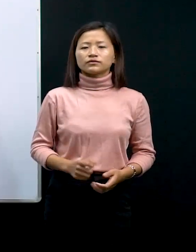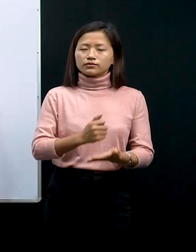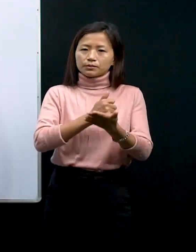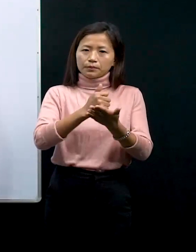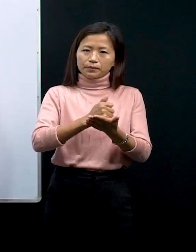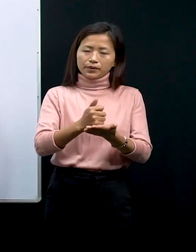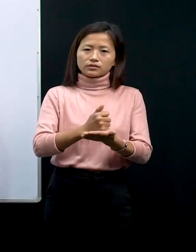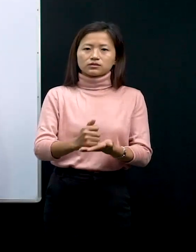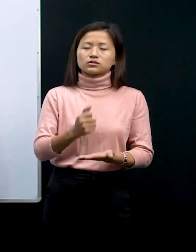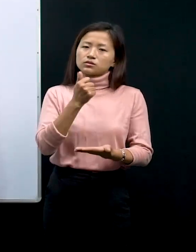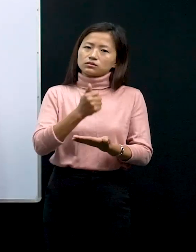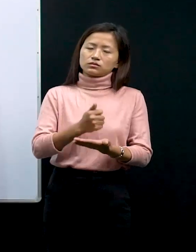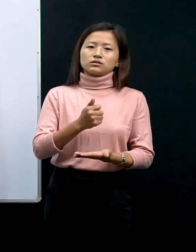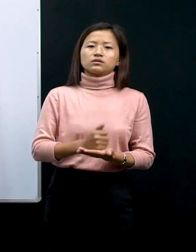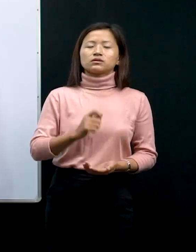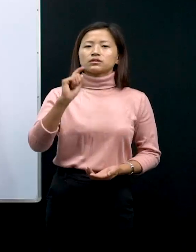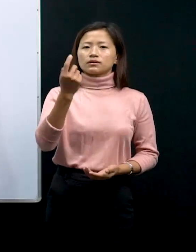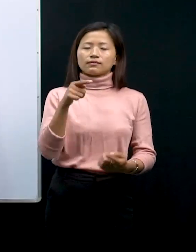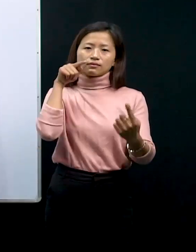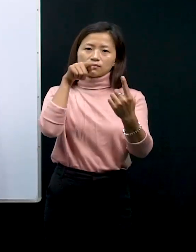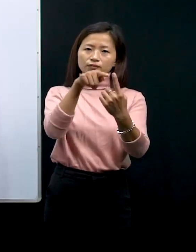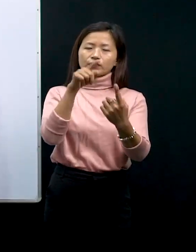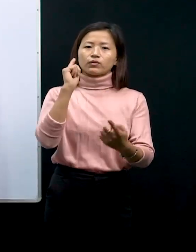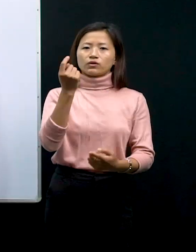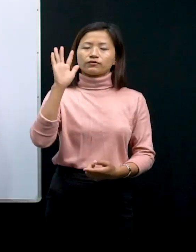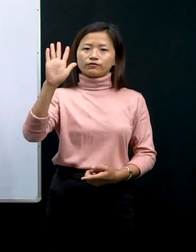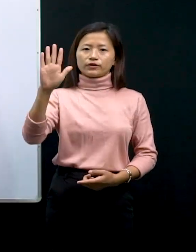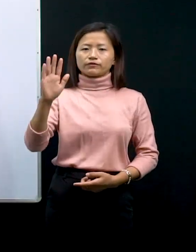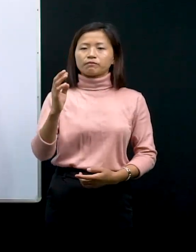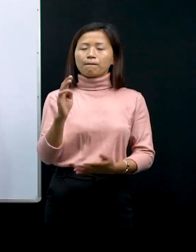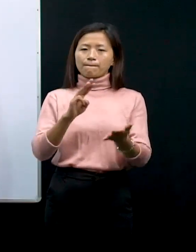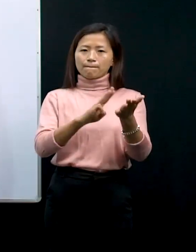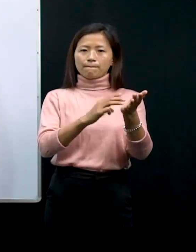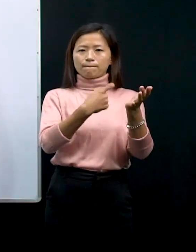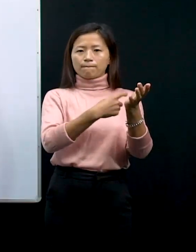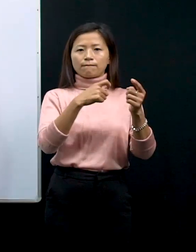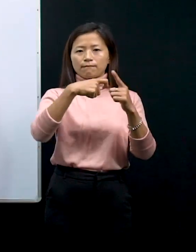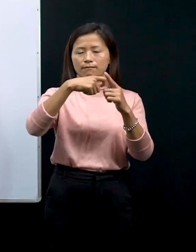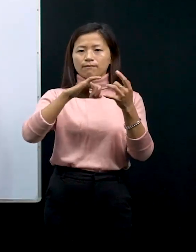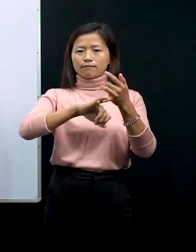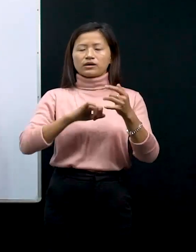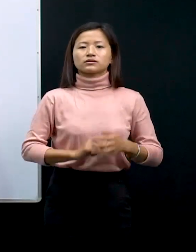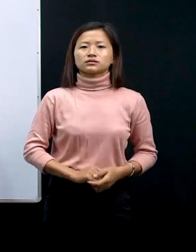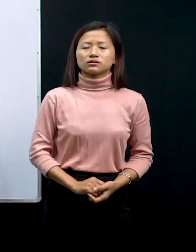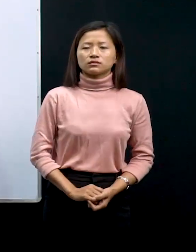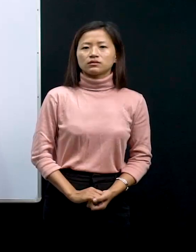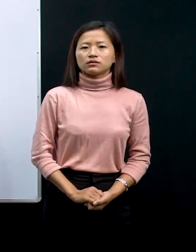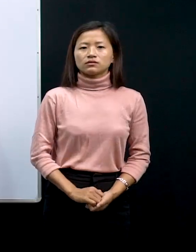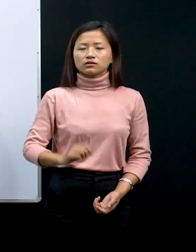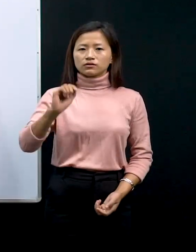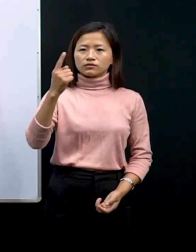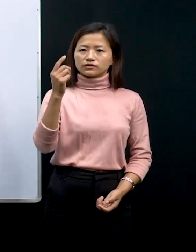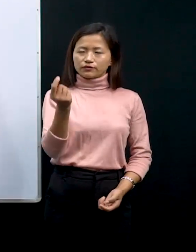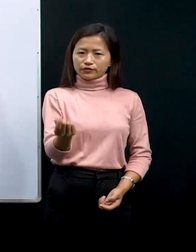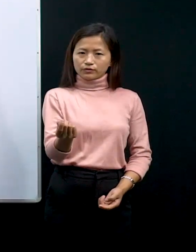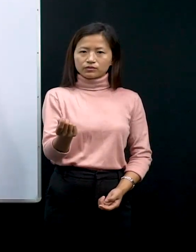practice, easily you can attend one question of 5 marks. Sure to get 5 marks. Okay. Now, first few